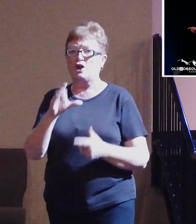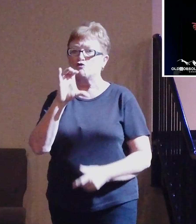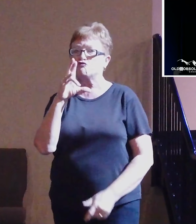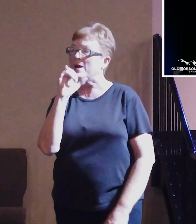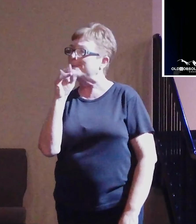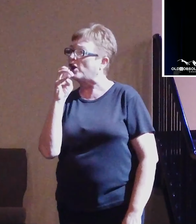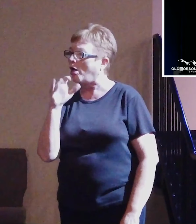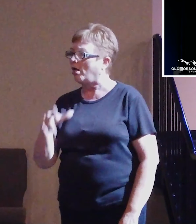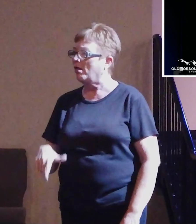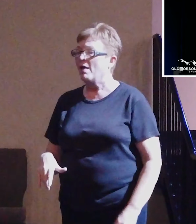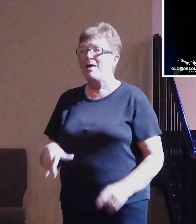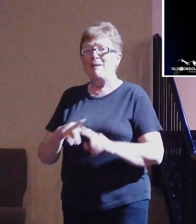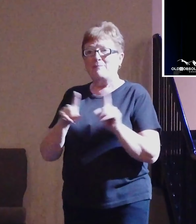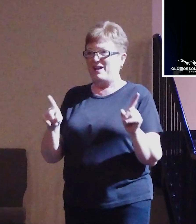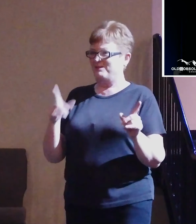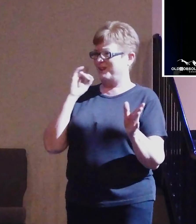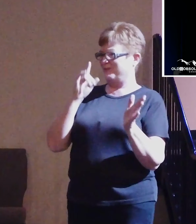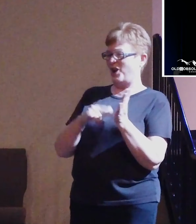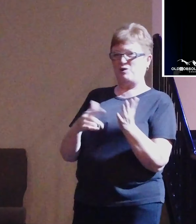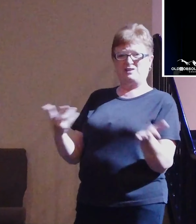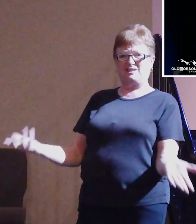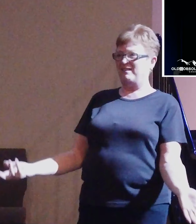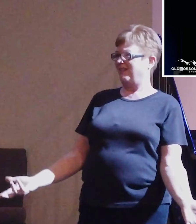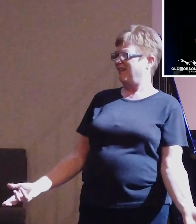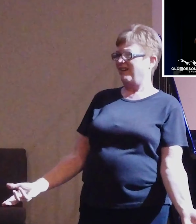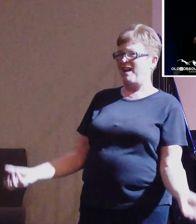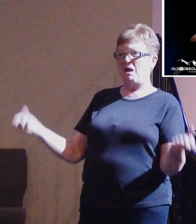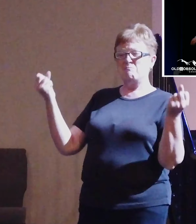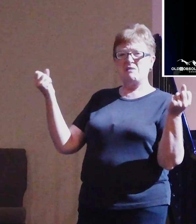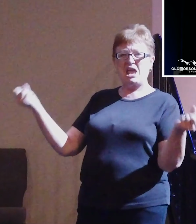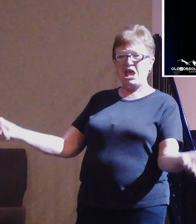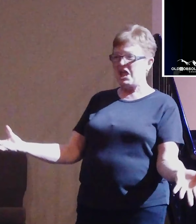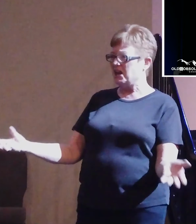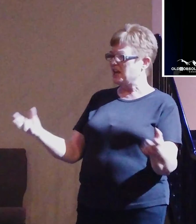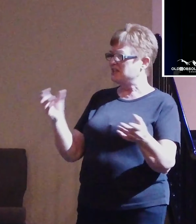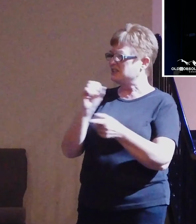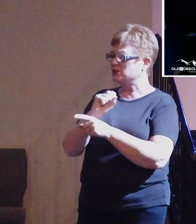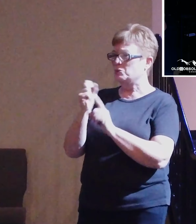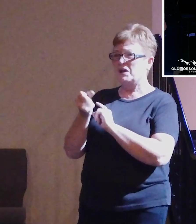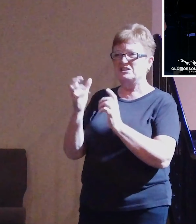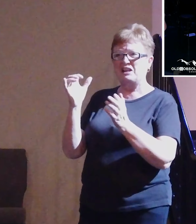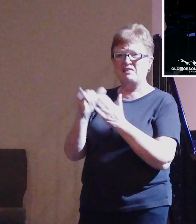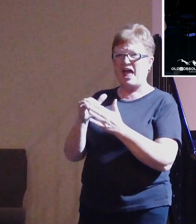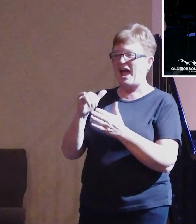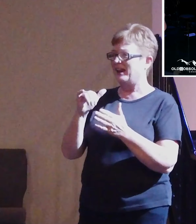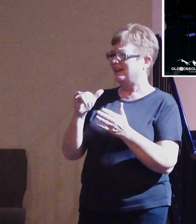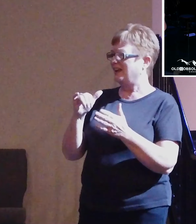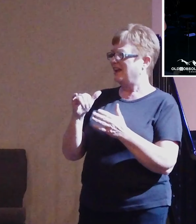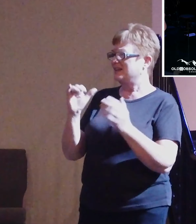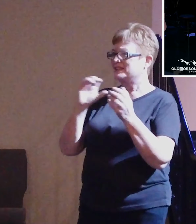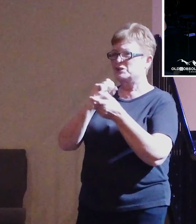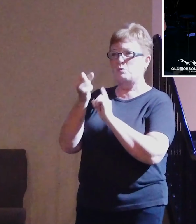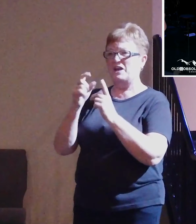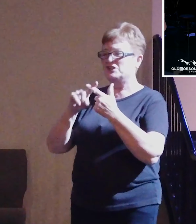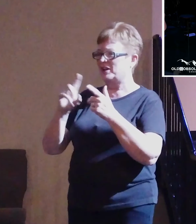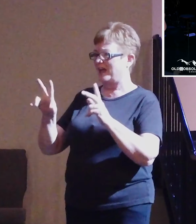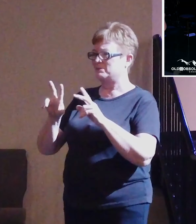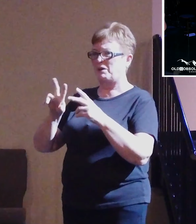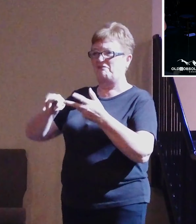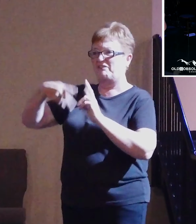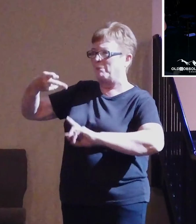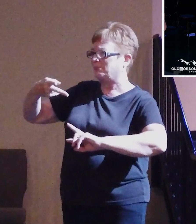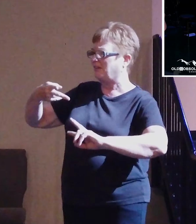And yet we have seen plenty of situations in Western culture where that equation has been flipped. And the